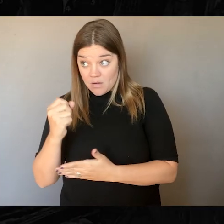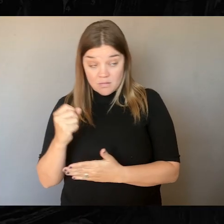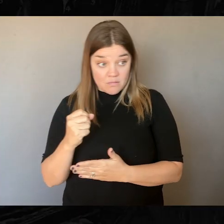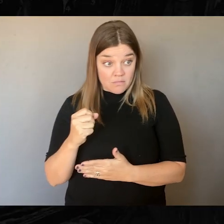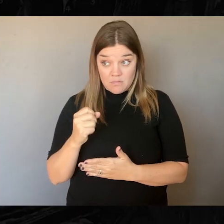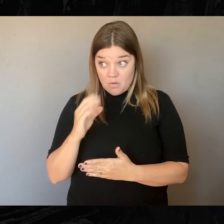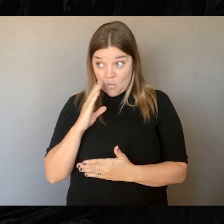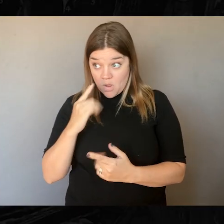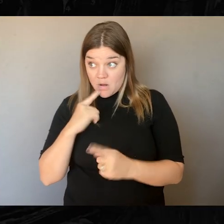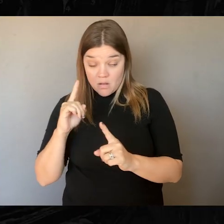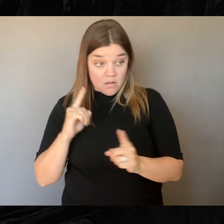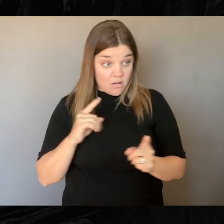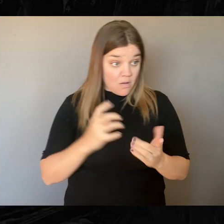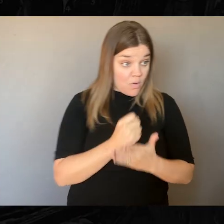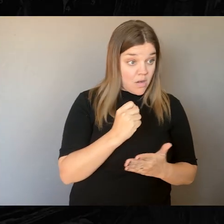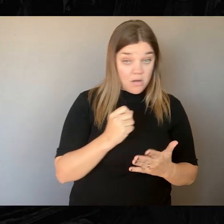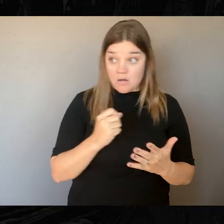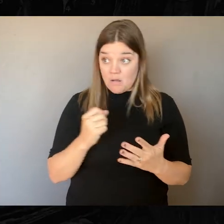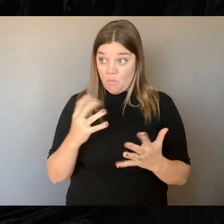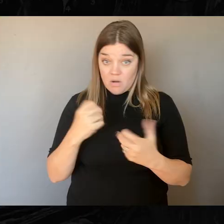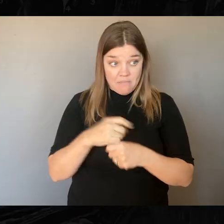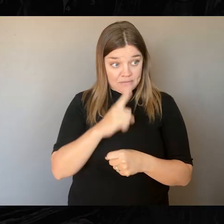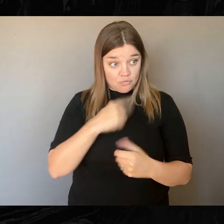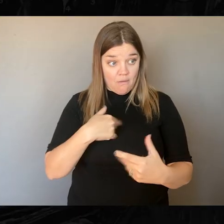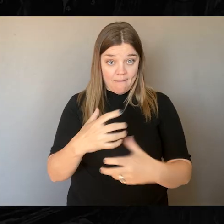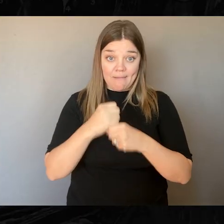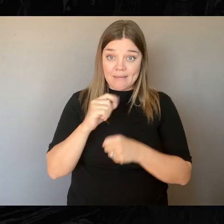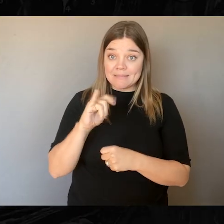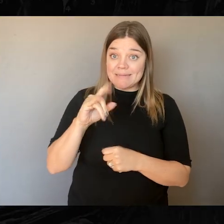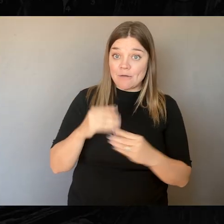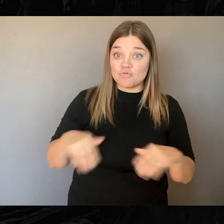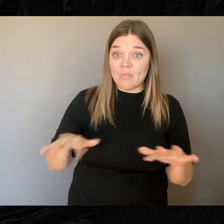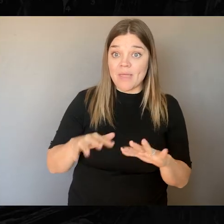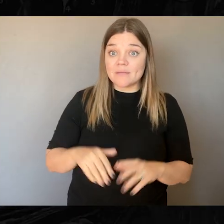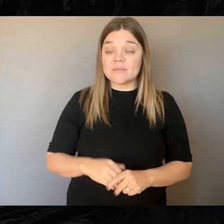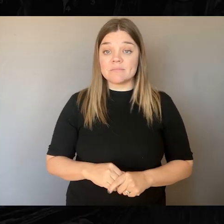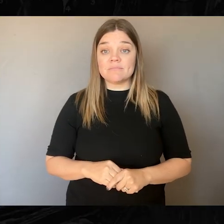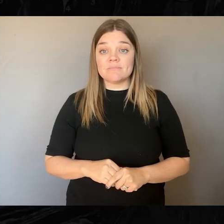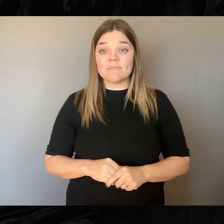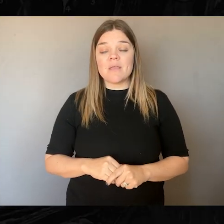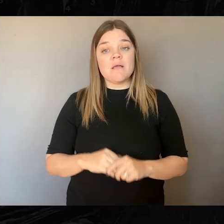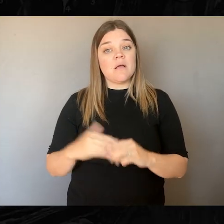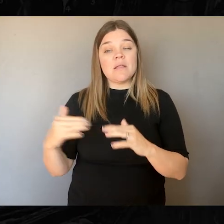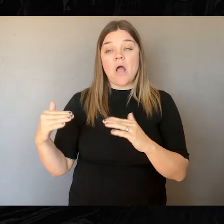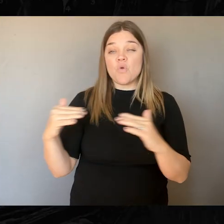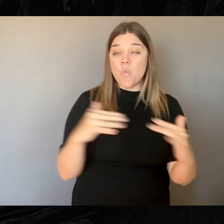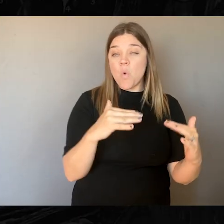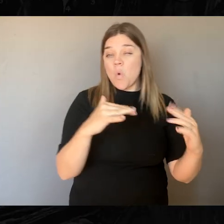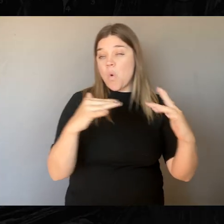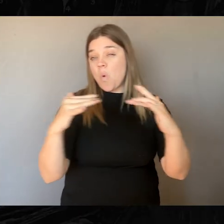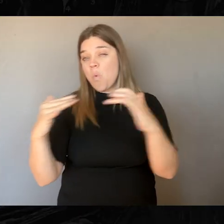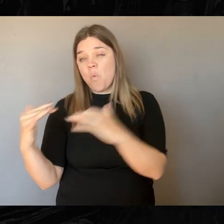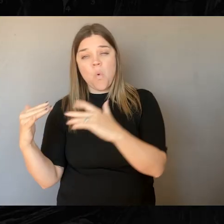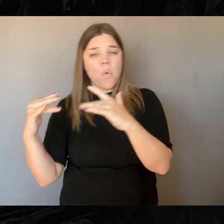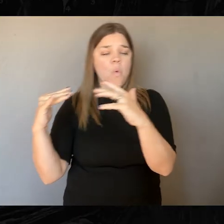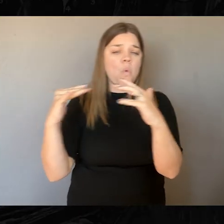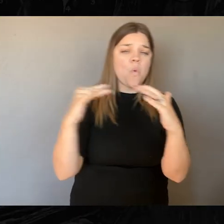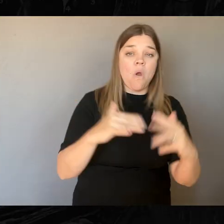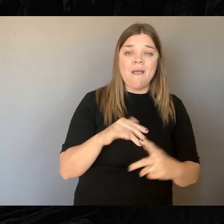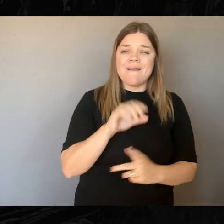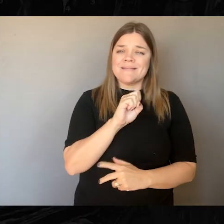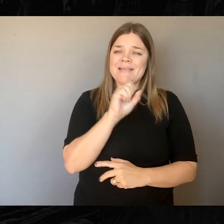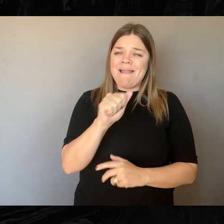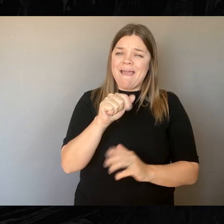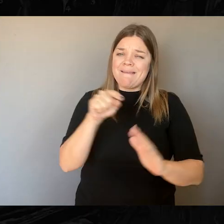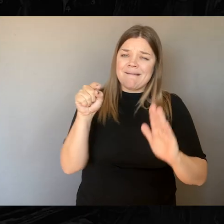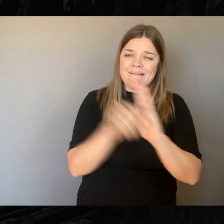Indians in East Texas got title to their lands. Meanwhile, the war raged across Texas. Santa Anna killed all the